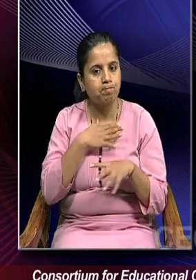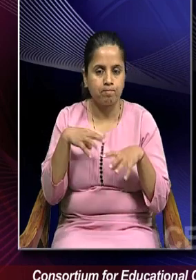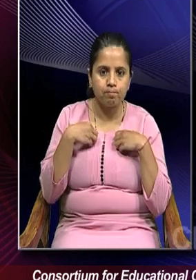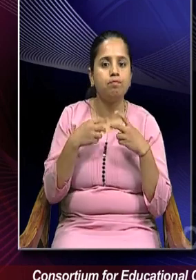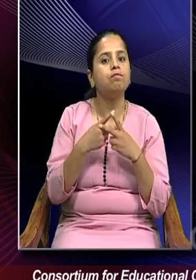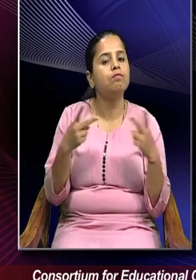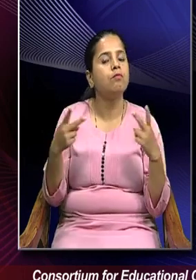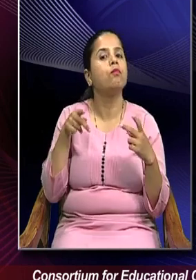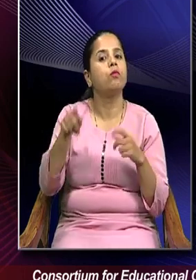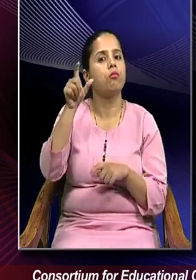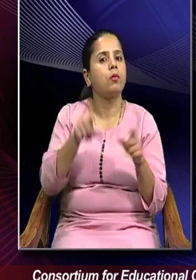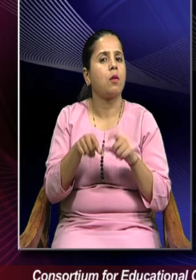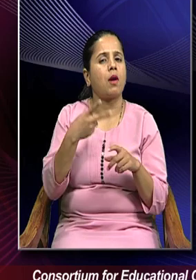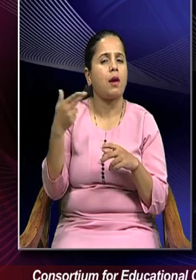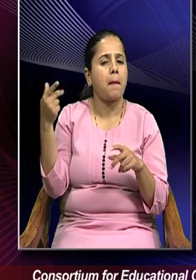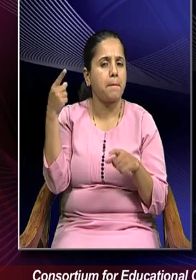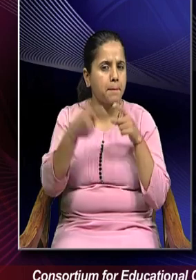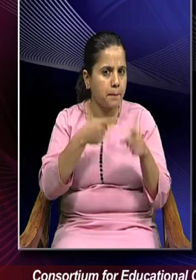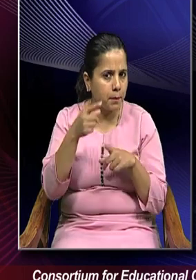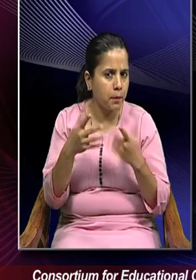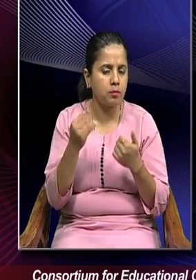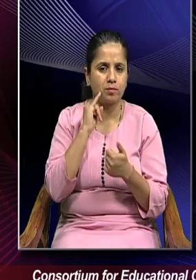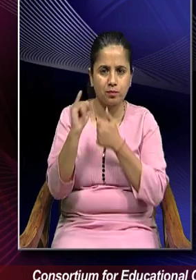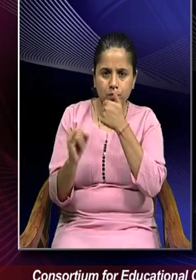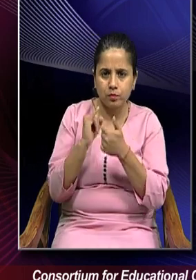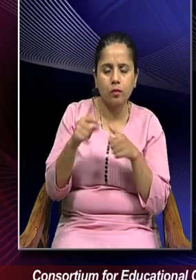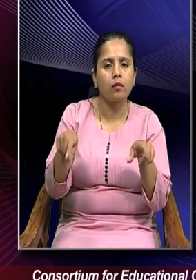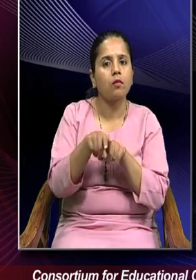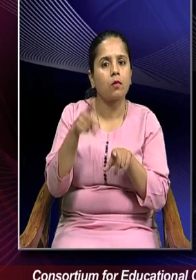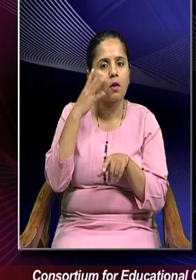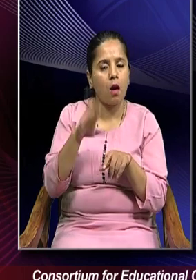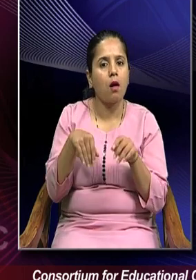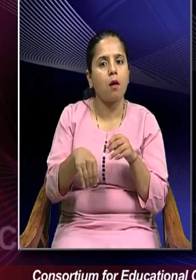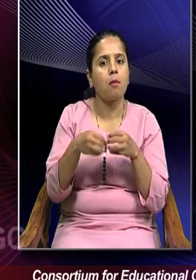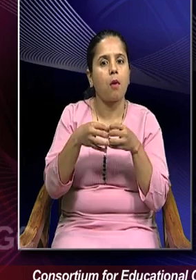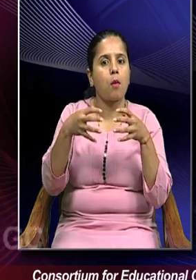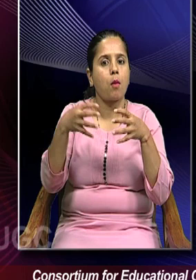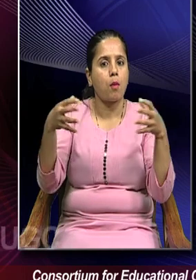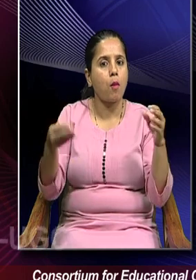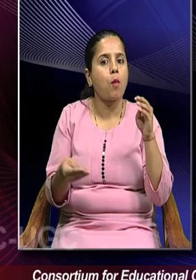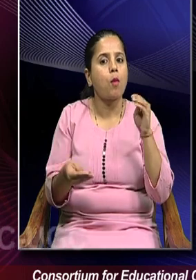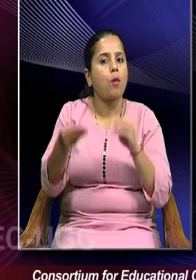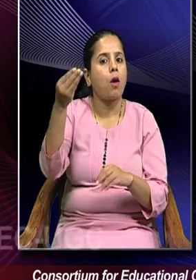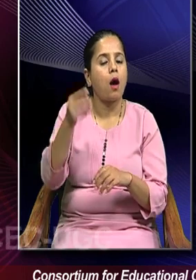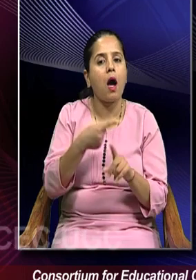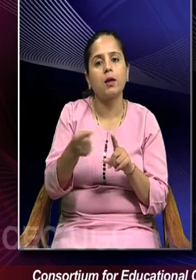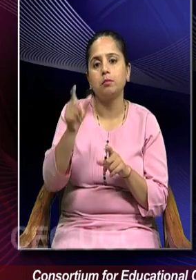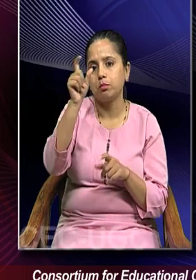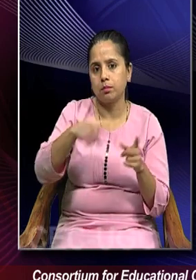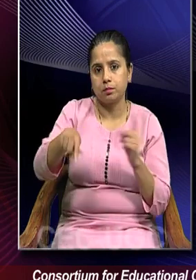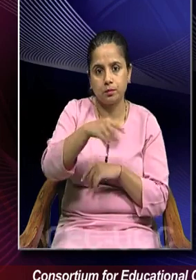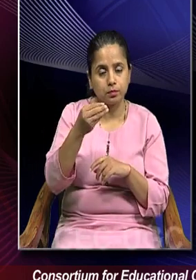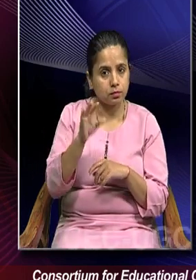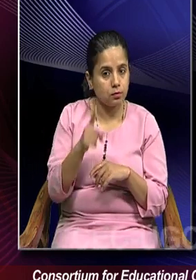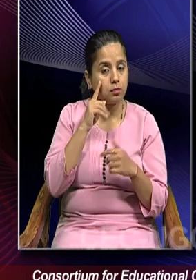kind of accusations, such kind of criticisms, they have also been levelled against the people, against such kind